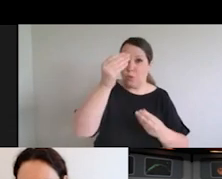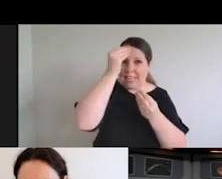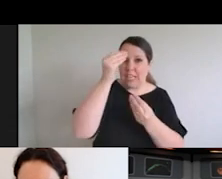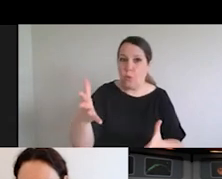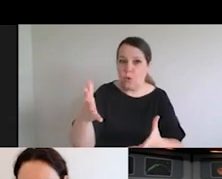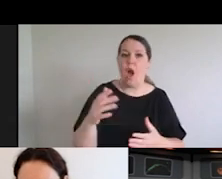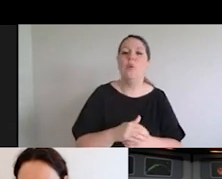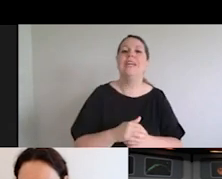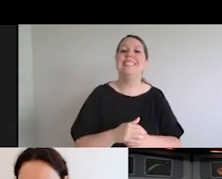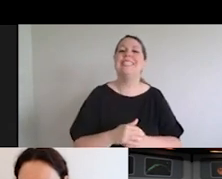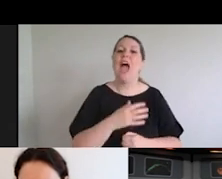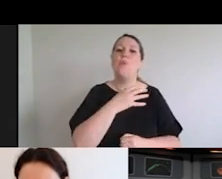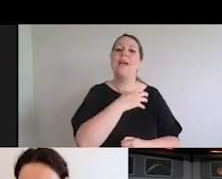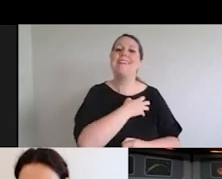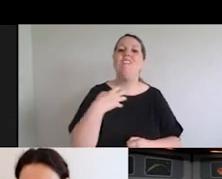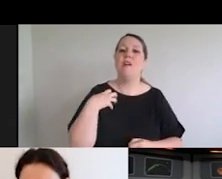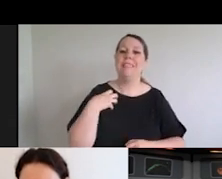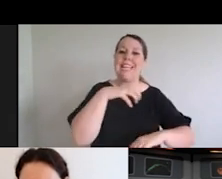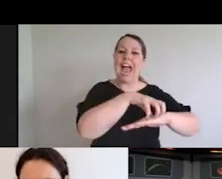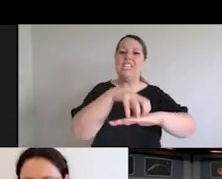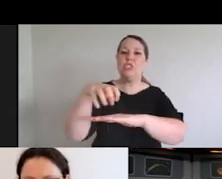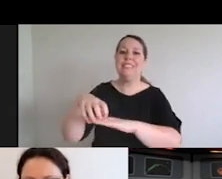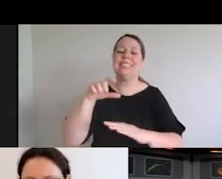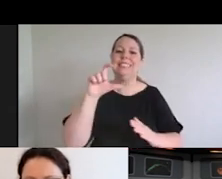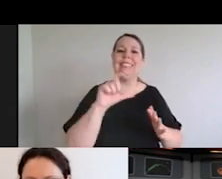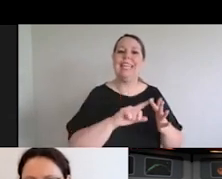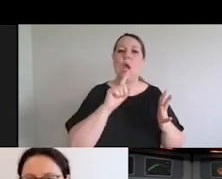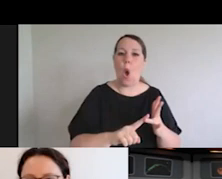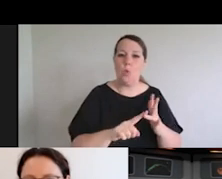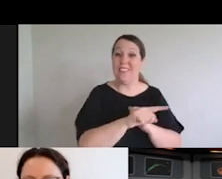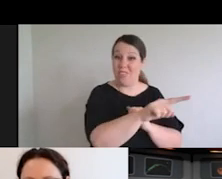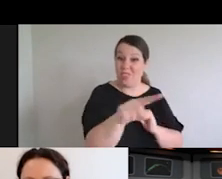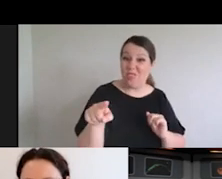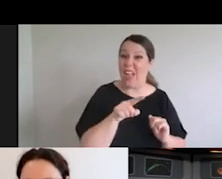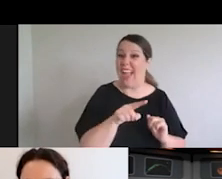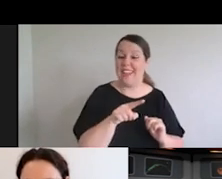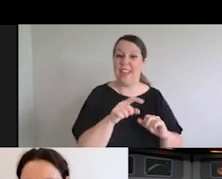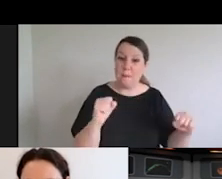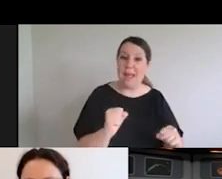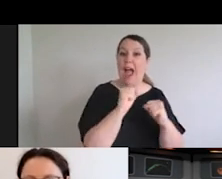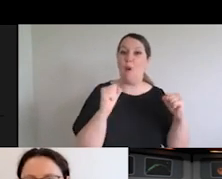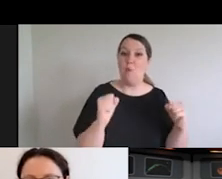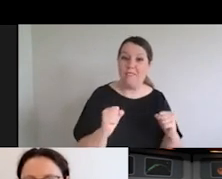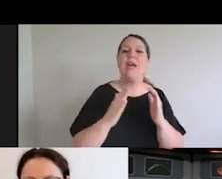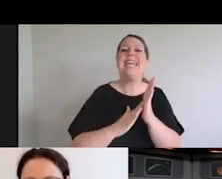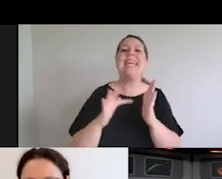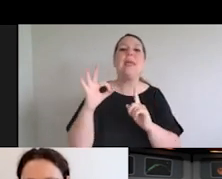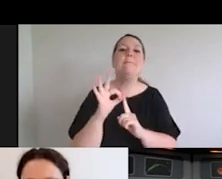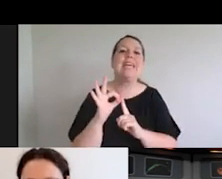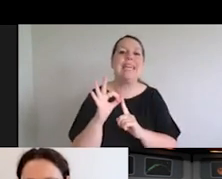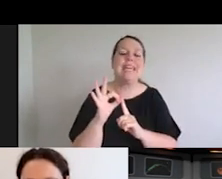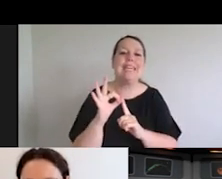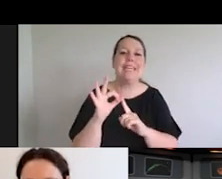government agencies that's the problem, because they remain in power long beyond the MPs. The MPs will